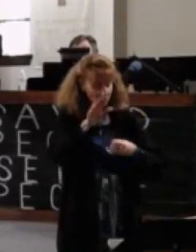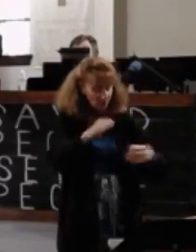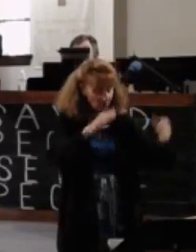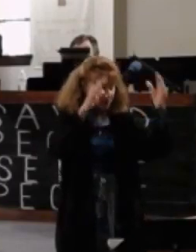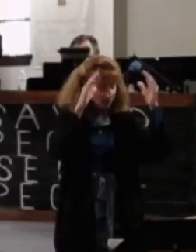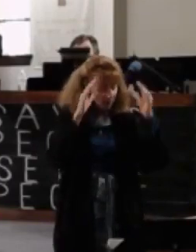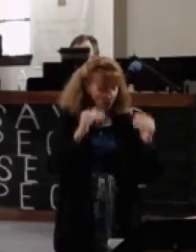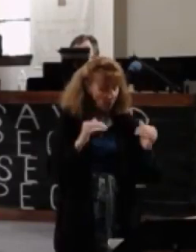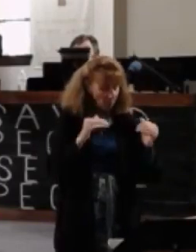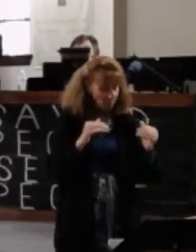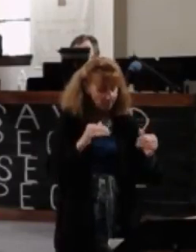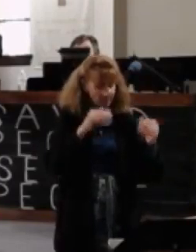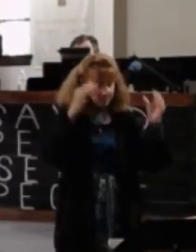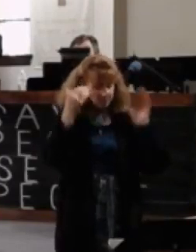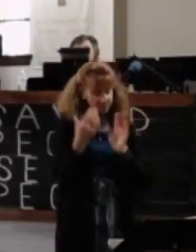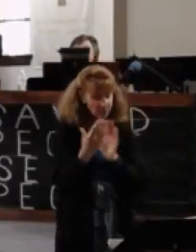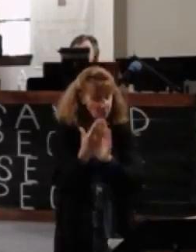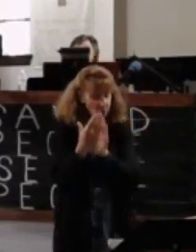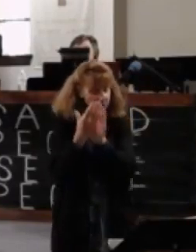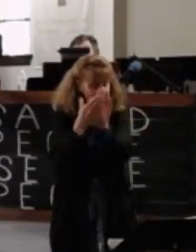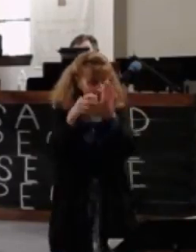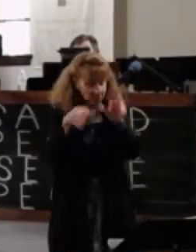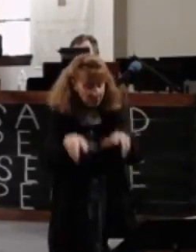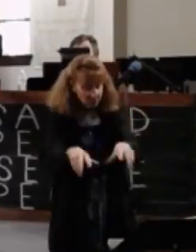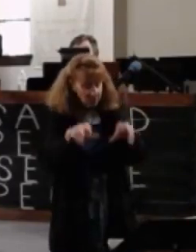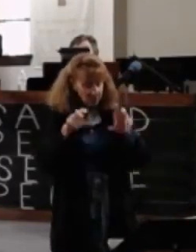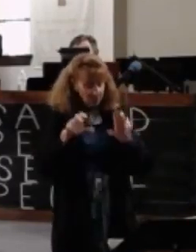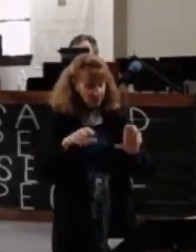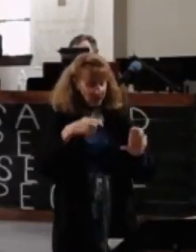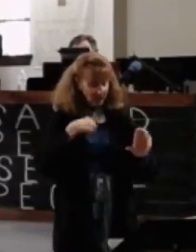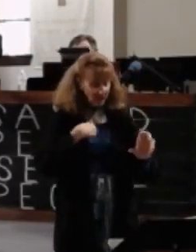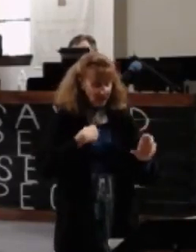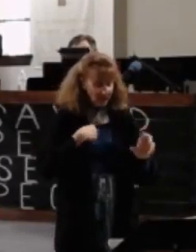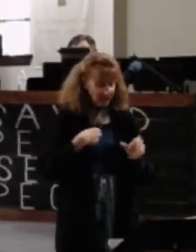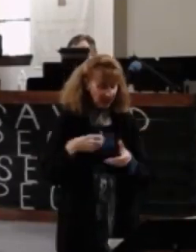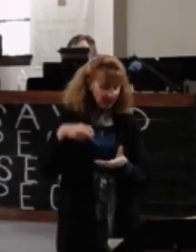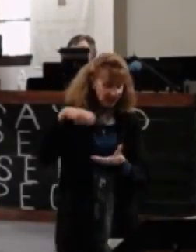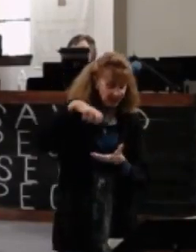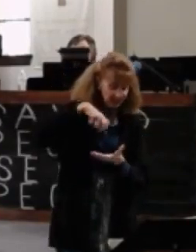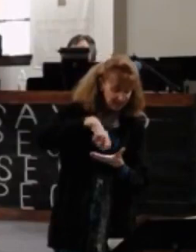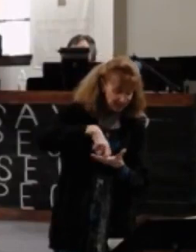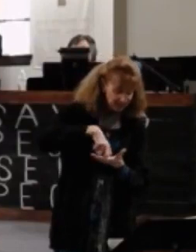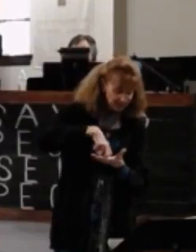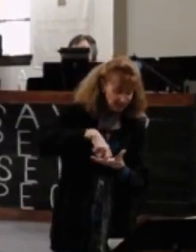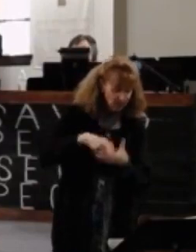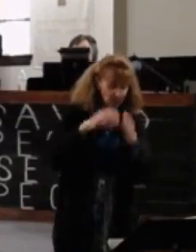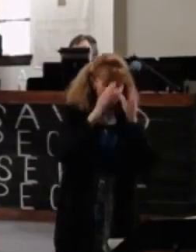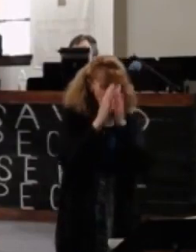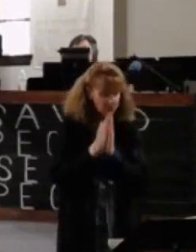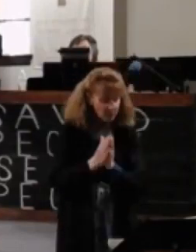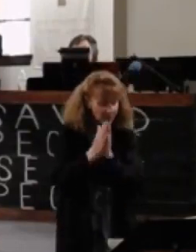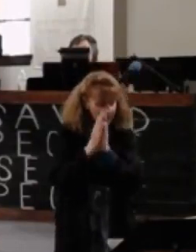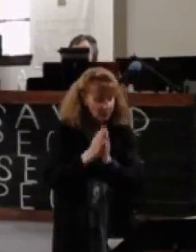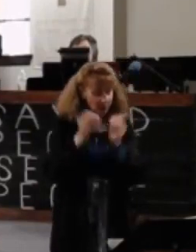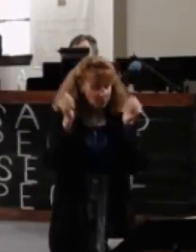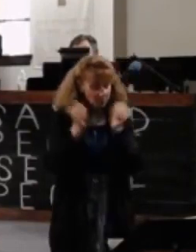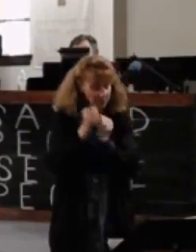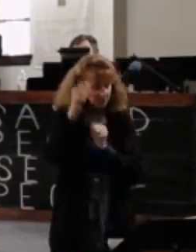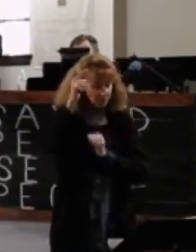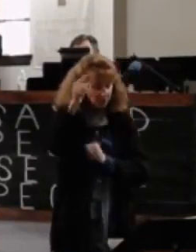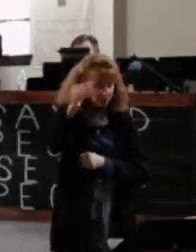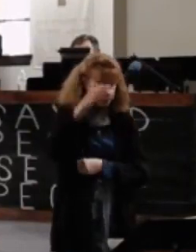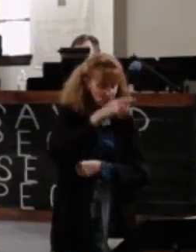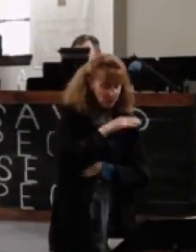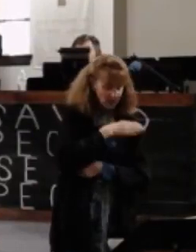hour that before thy throne I spend. When I kneel in prayer and with